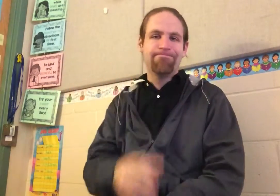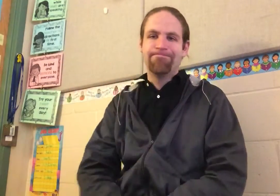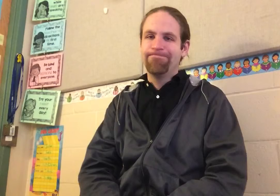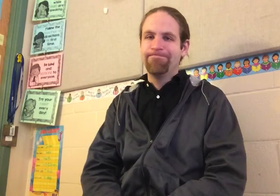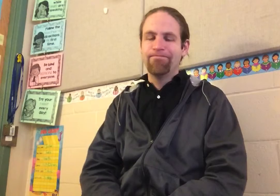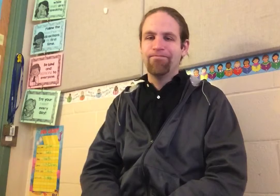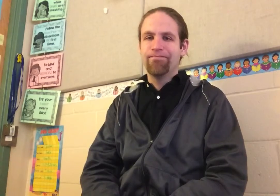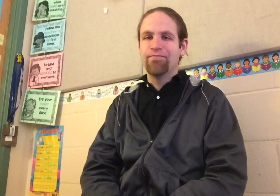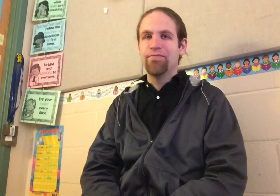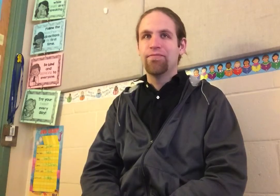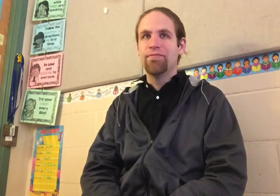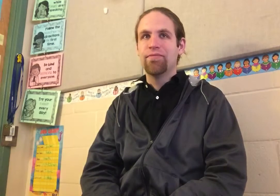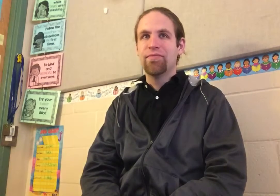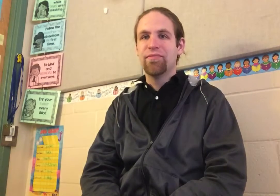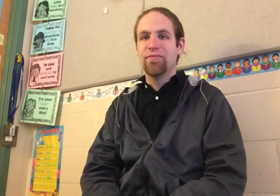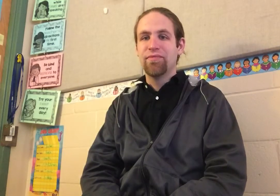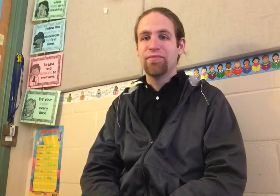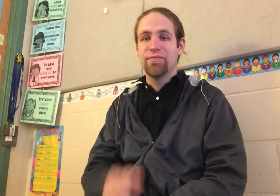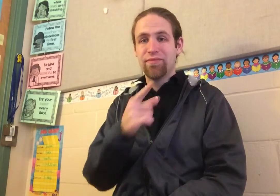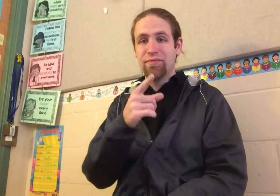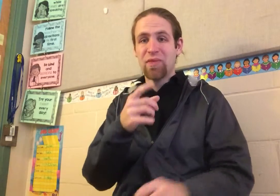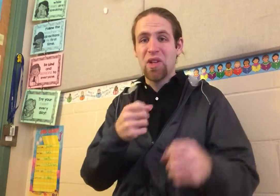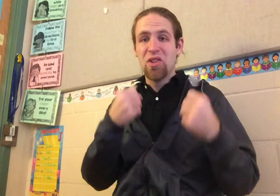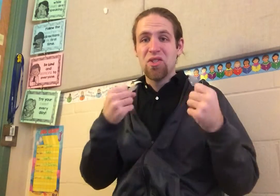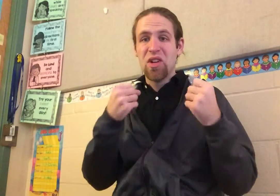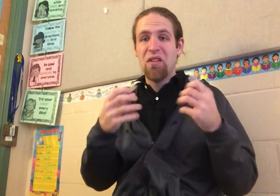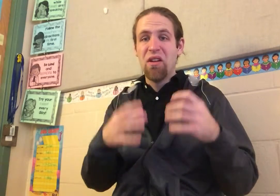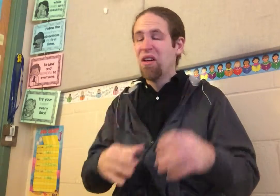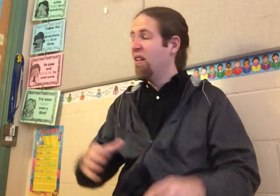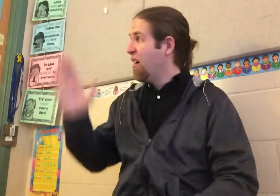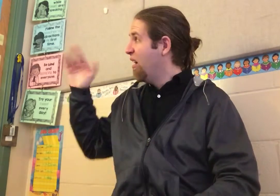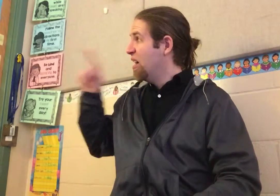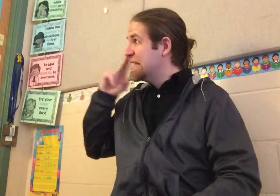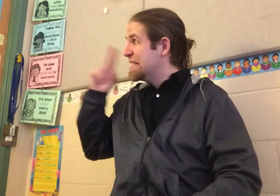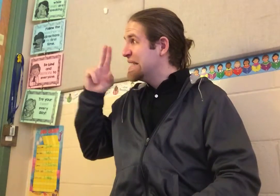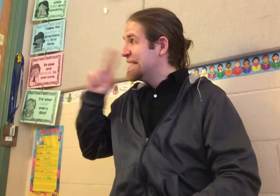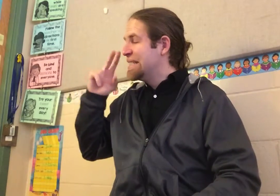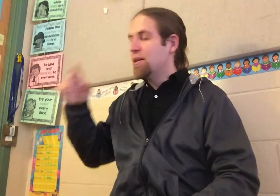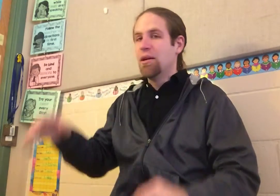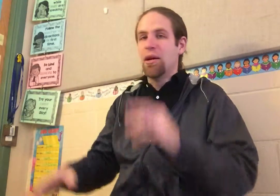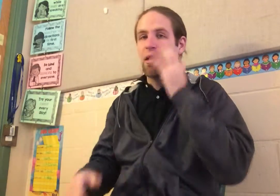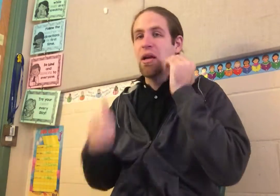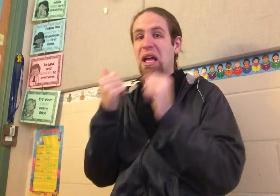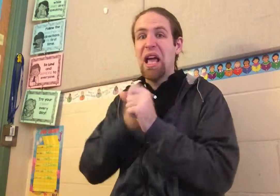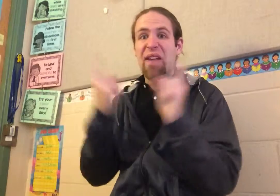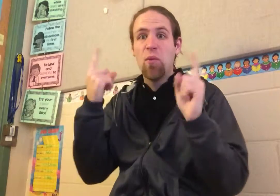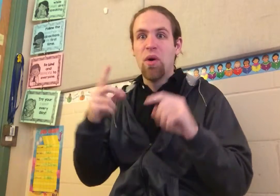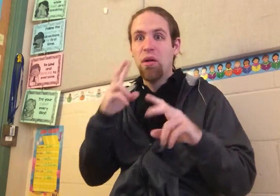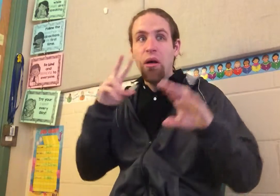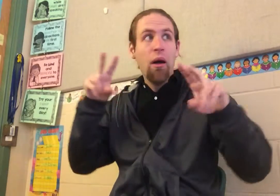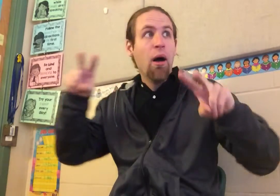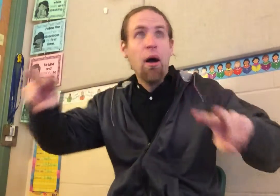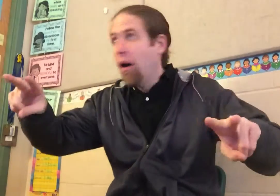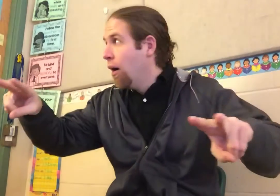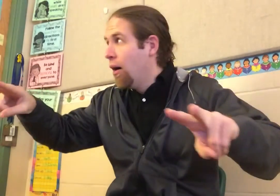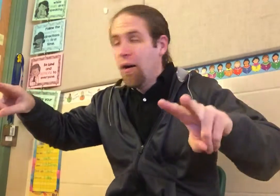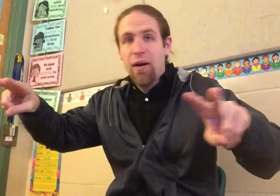But presently the driver exclaims, "Here he comes!" Every neck stretched further, every eye